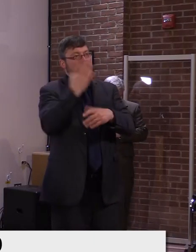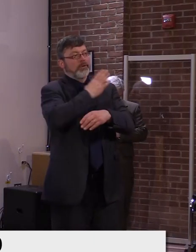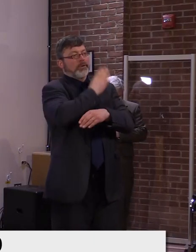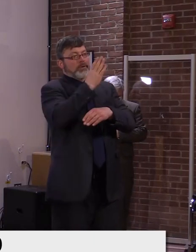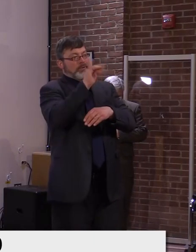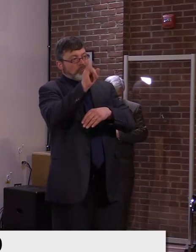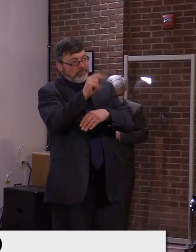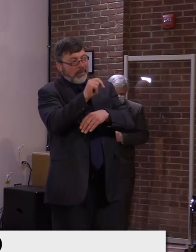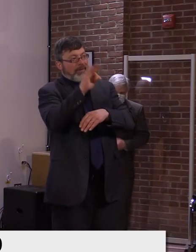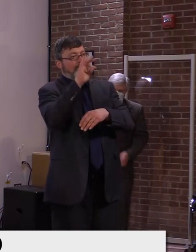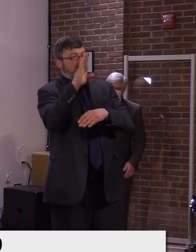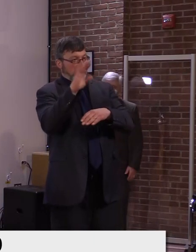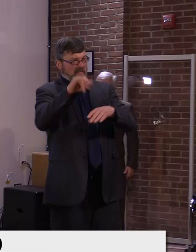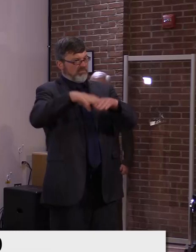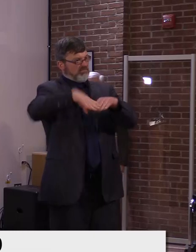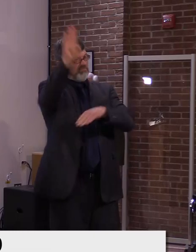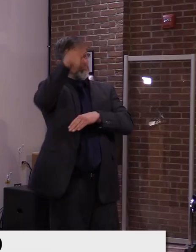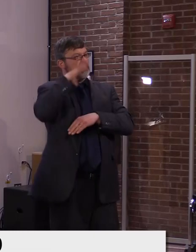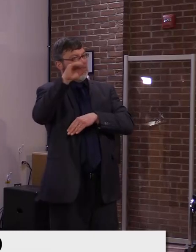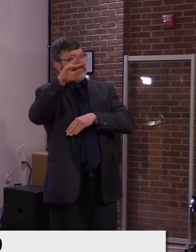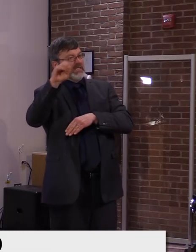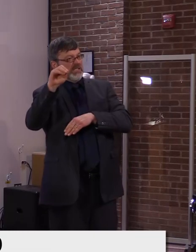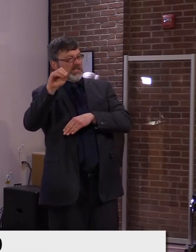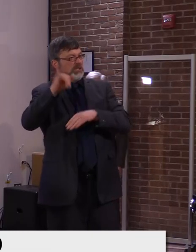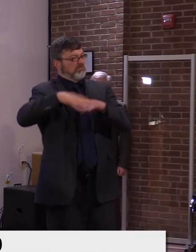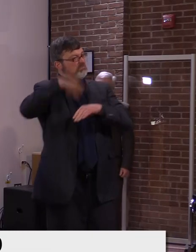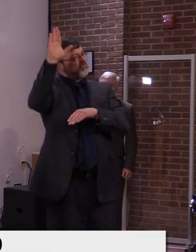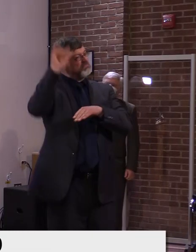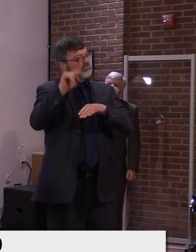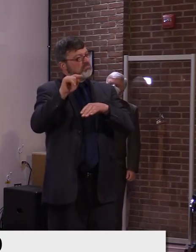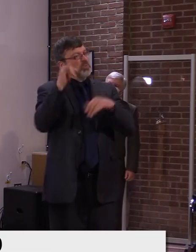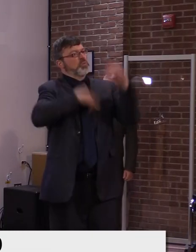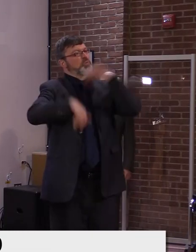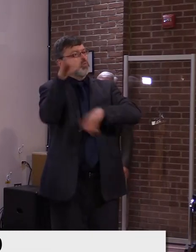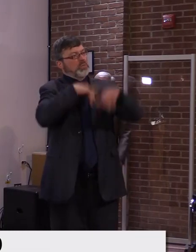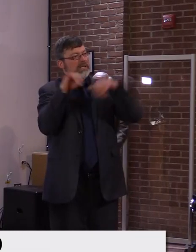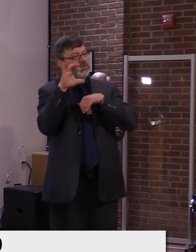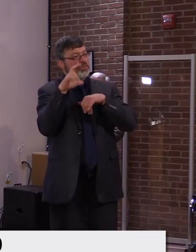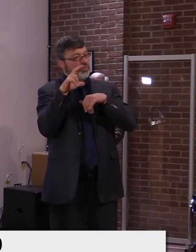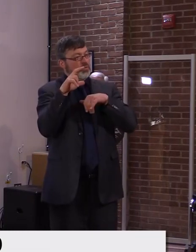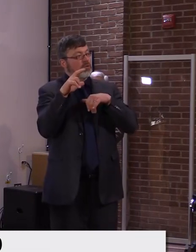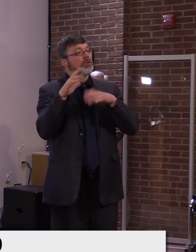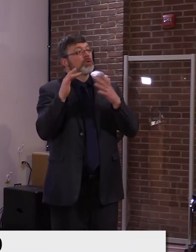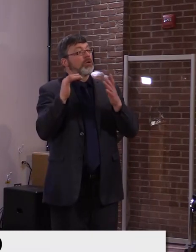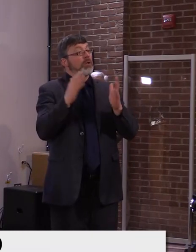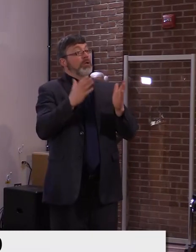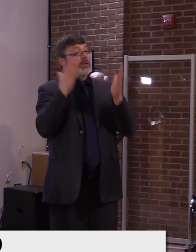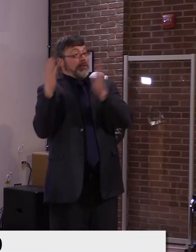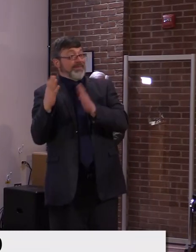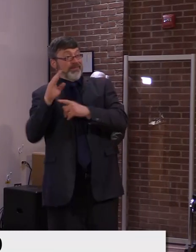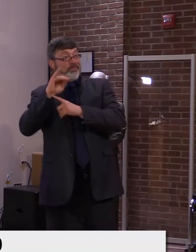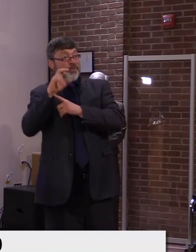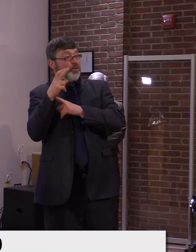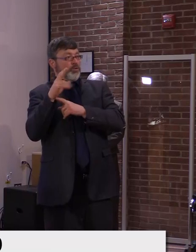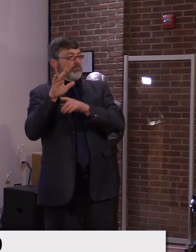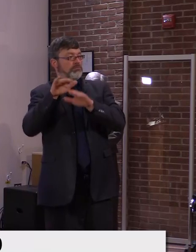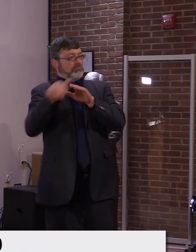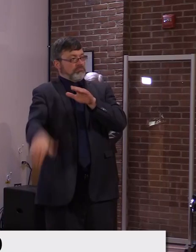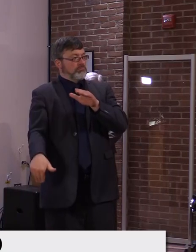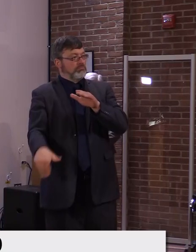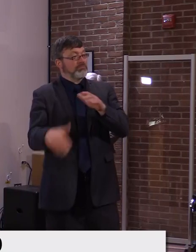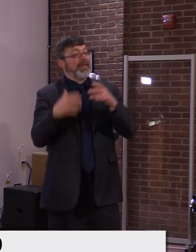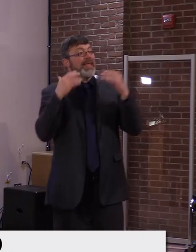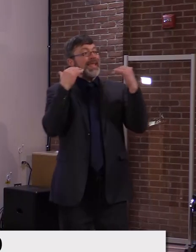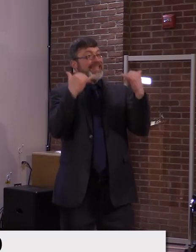consistent age demographic. In March, we also did see a slight increase in those that are under 50